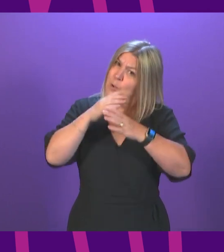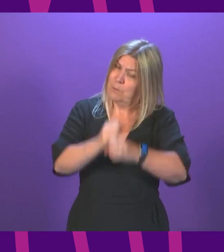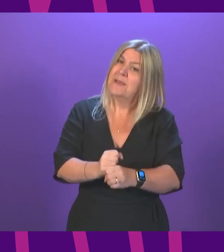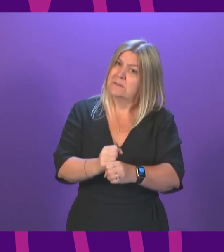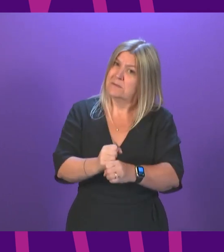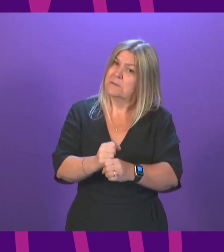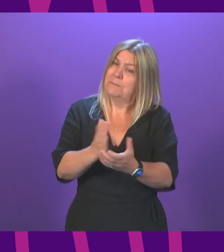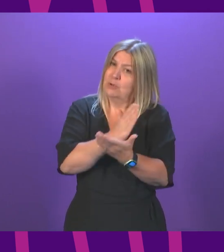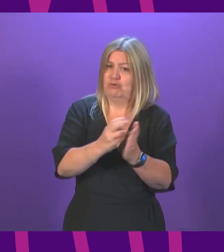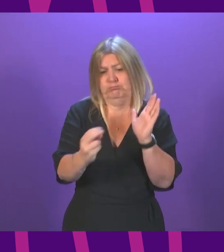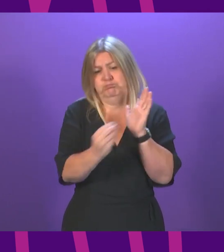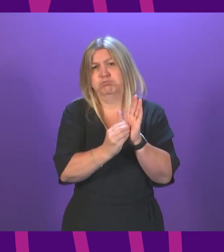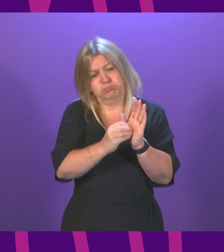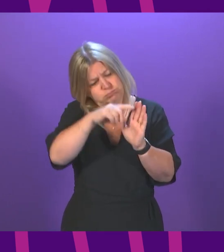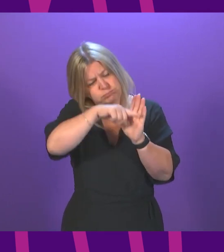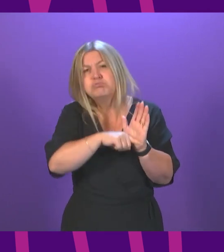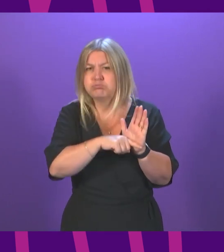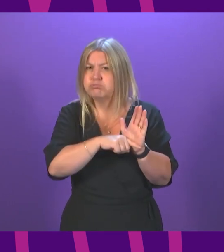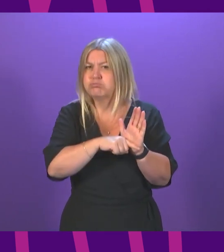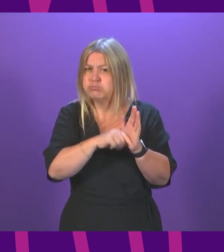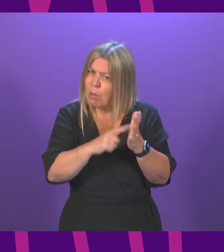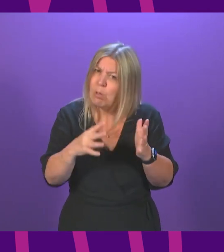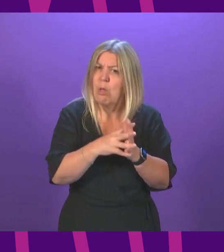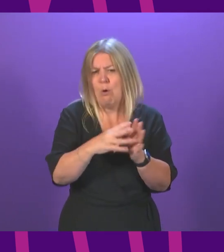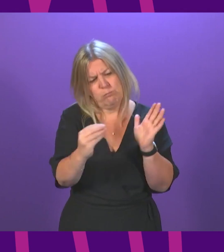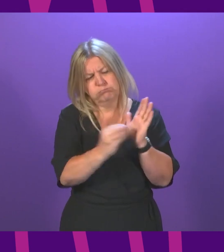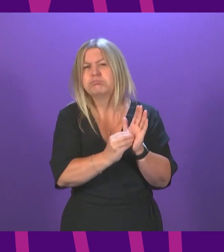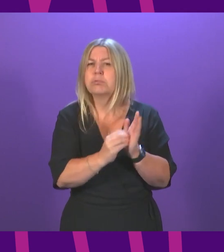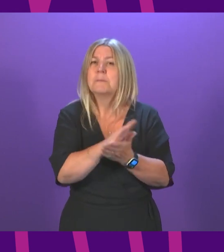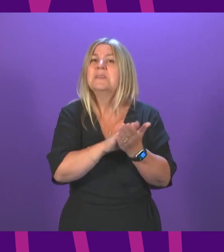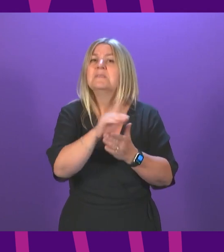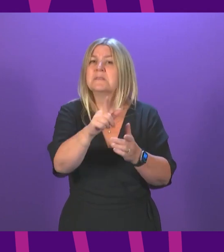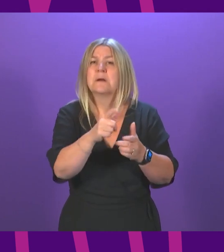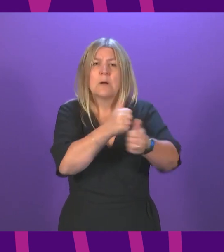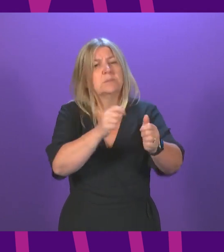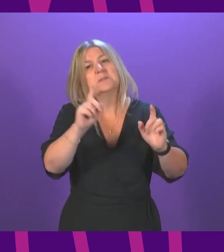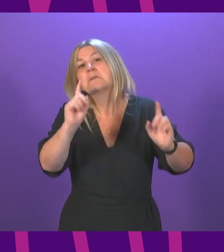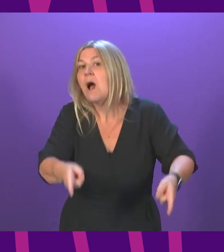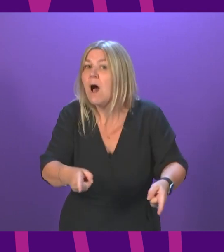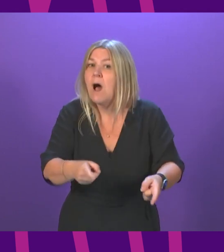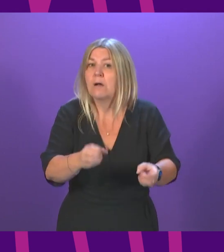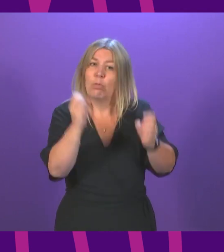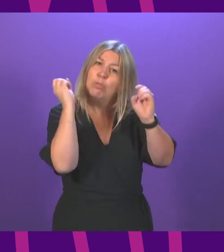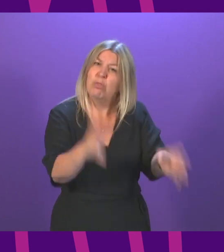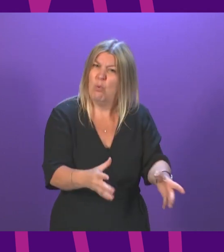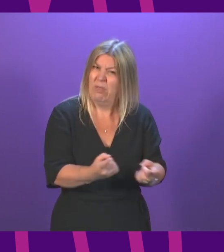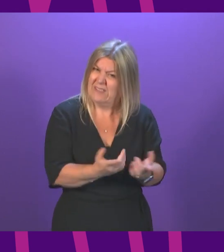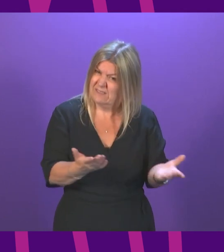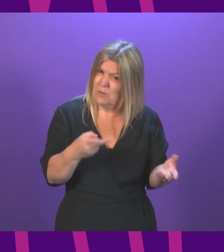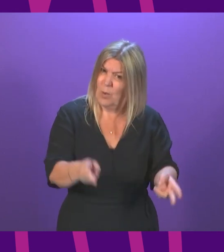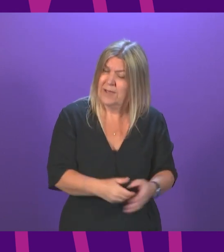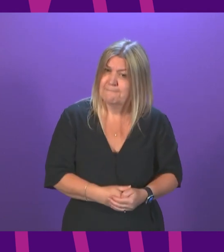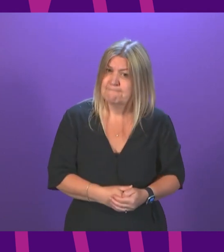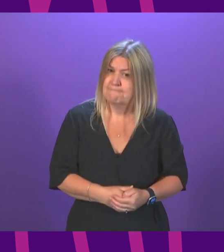enshrining the circular economy in robust laws that will prevent such needless volumes of waste in the future? First